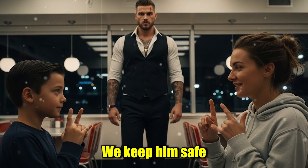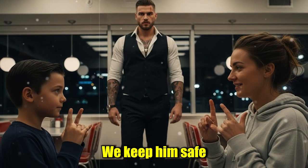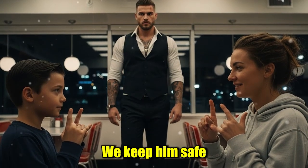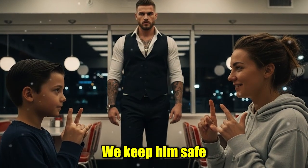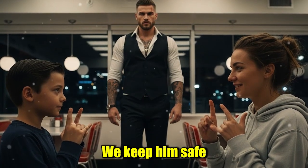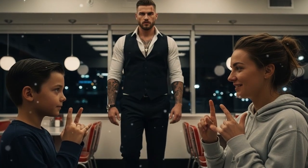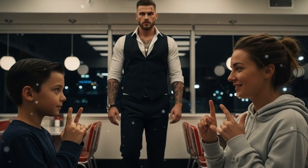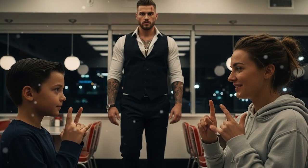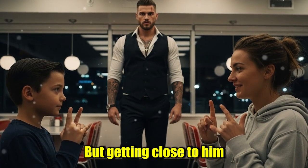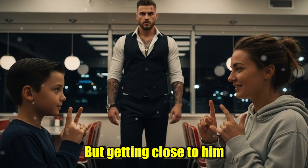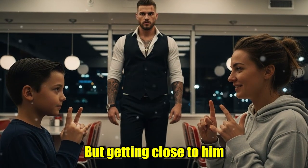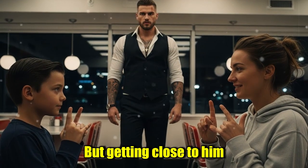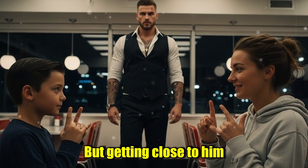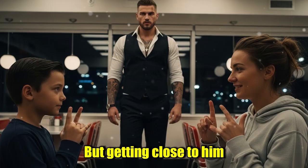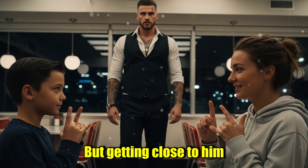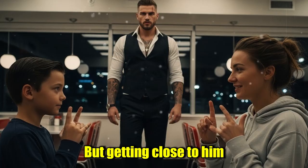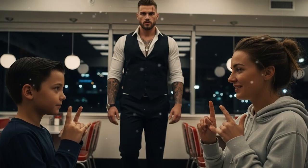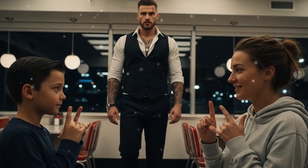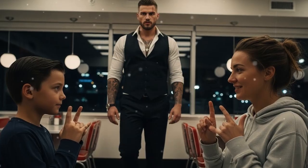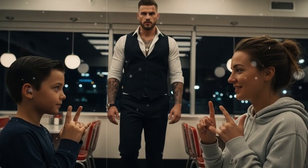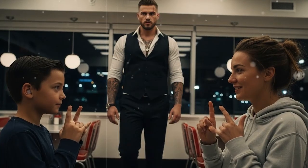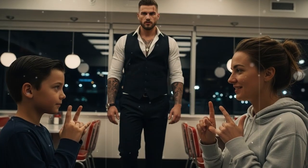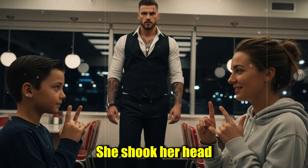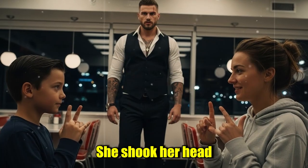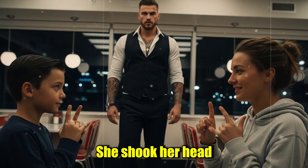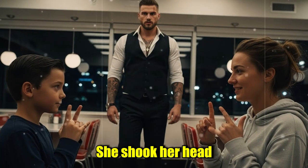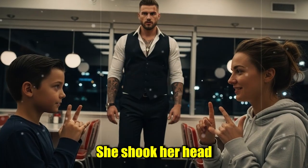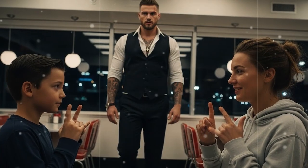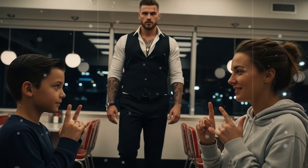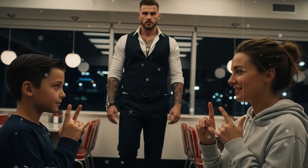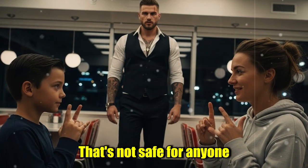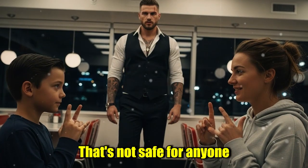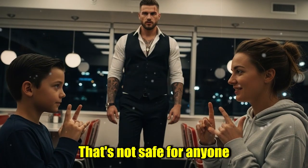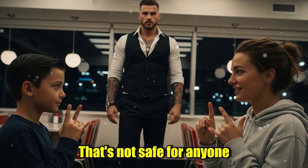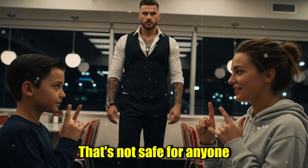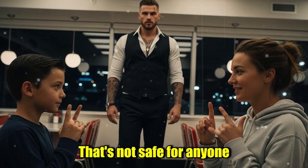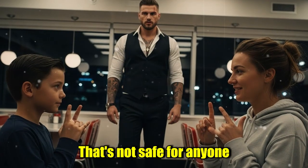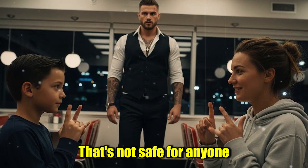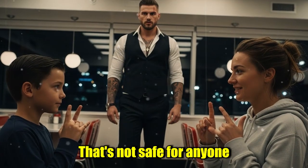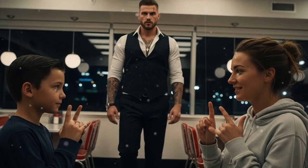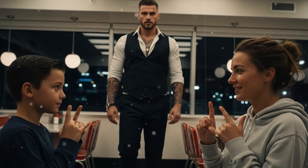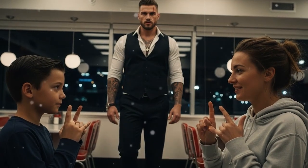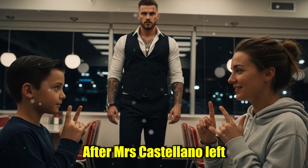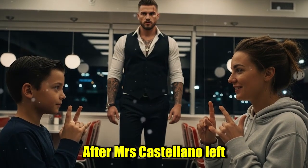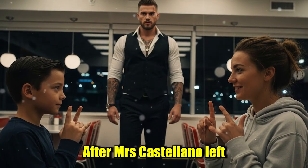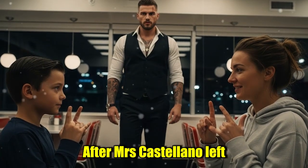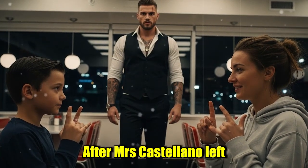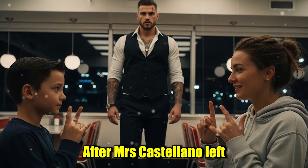keep him safe. But getting close to him... She shook her head. That's not safe for anyone. After Mrs.